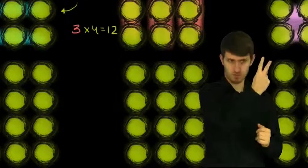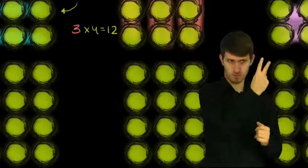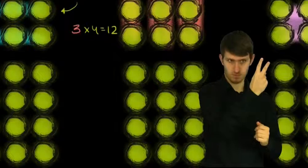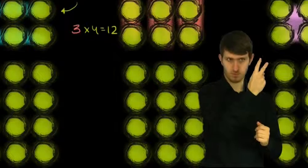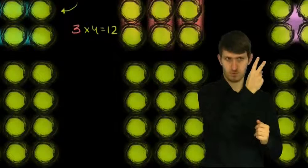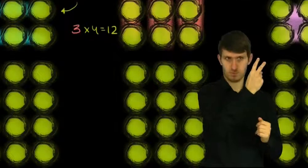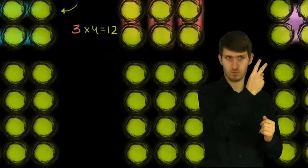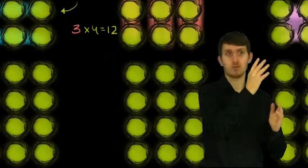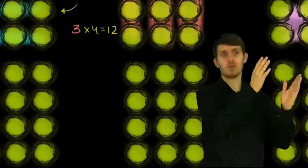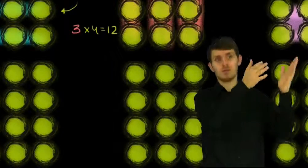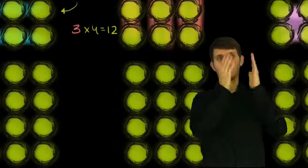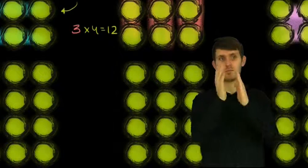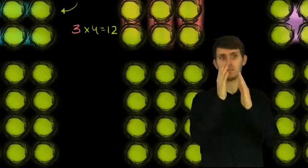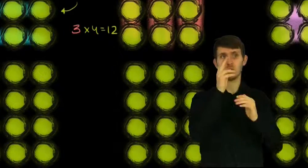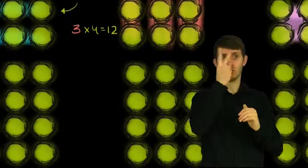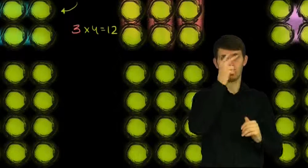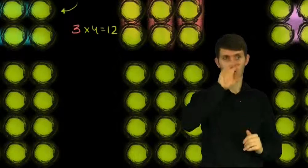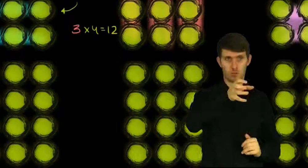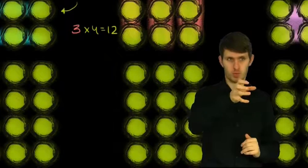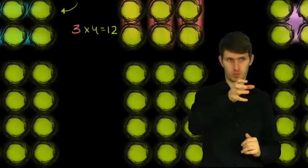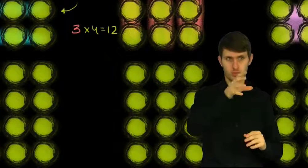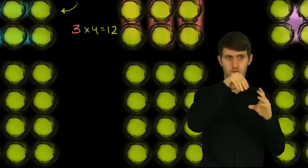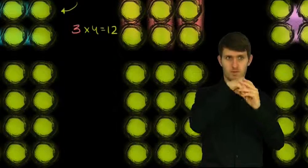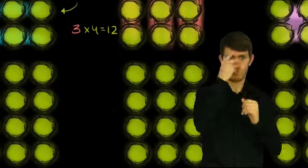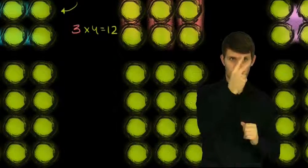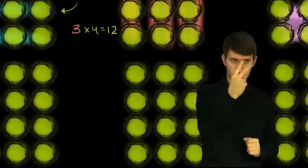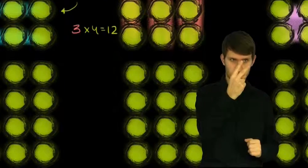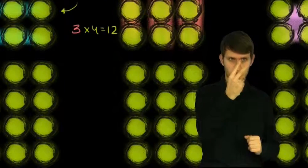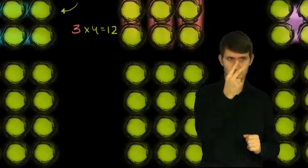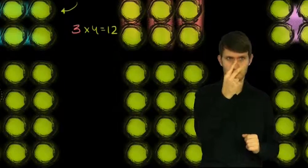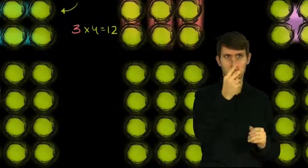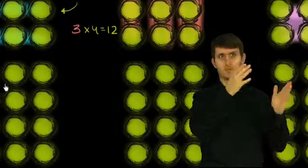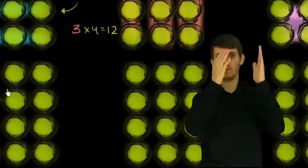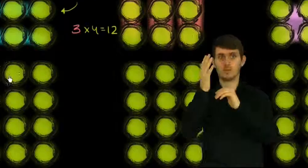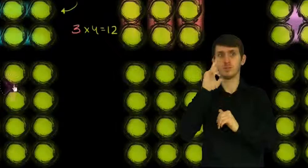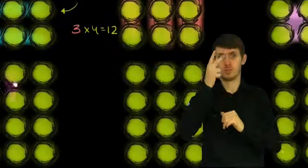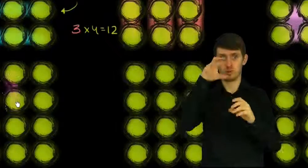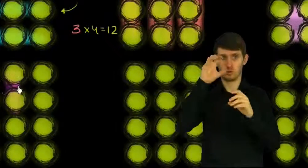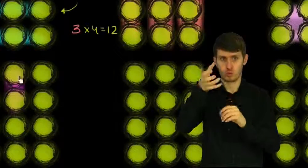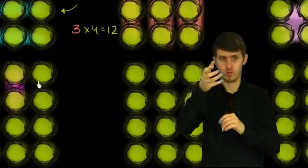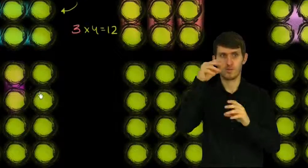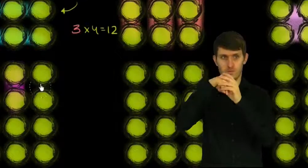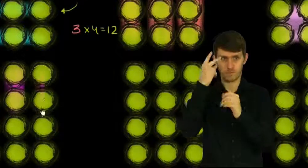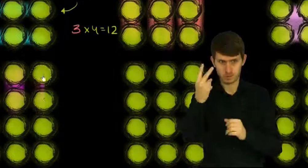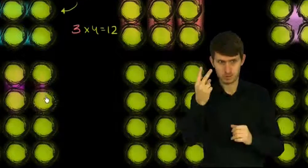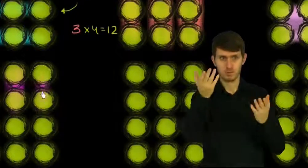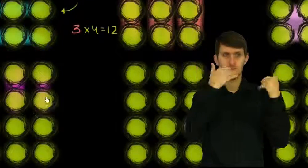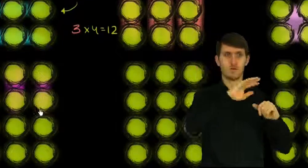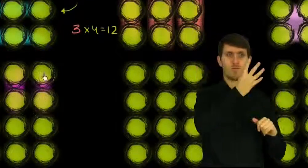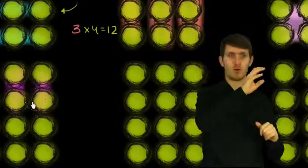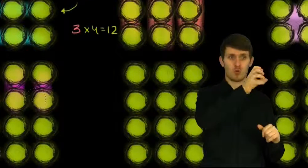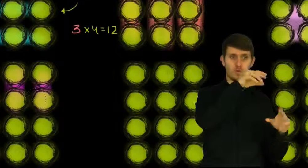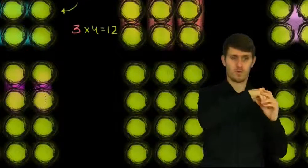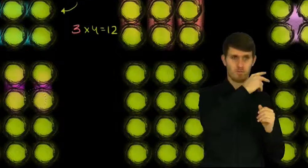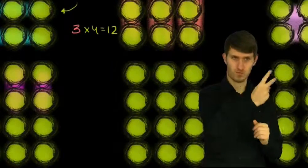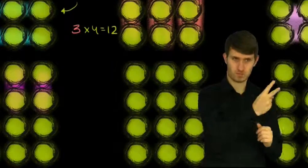different color. We have, let me do it in this purple color. We have 1 group of 2, 2 groups of 2, 3